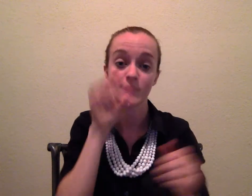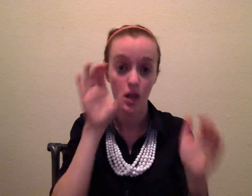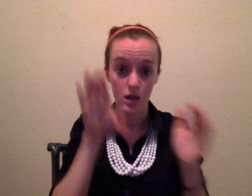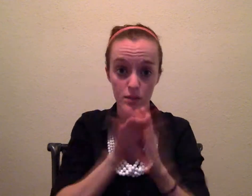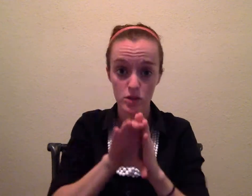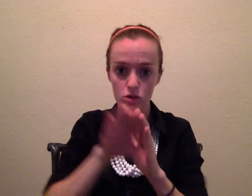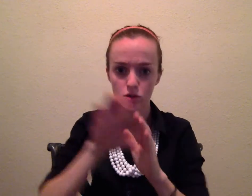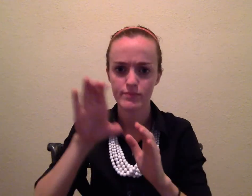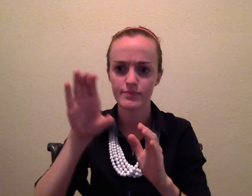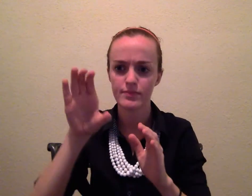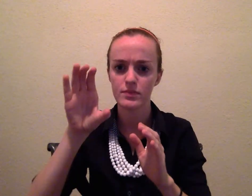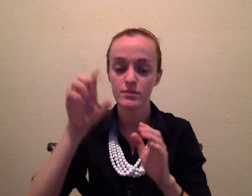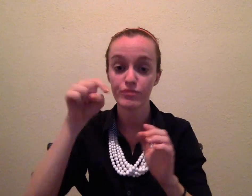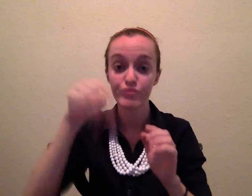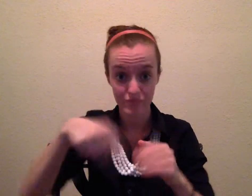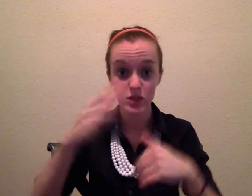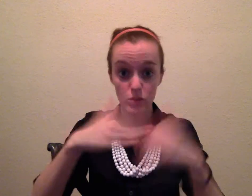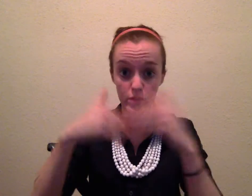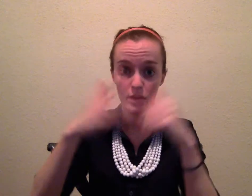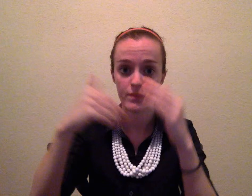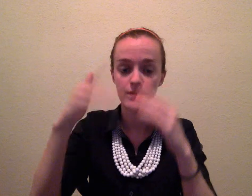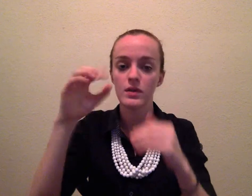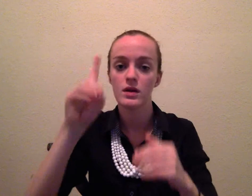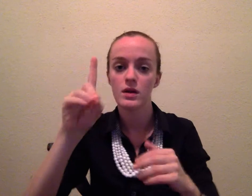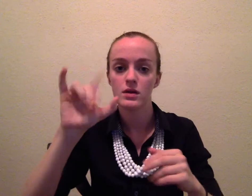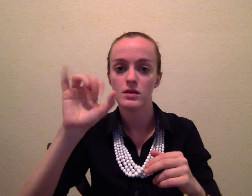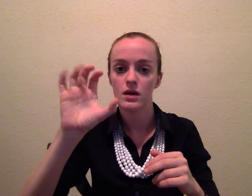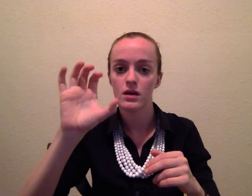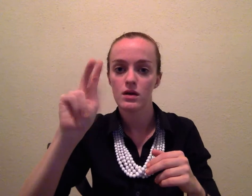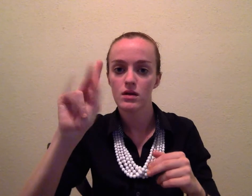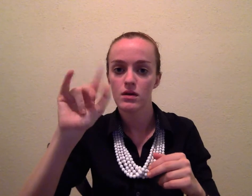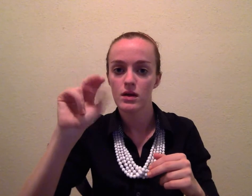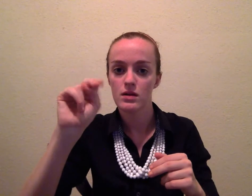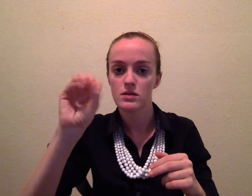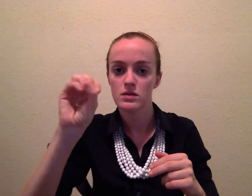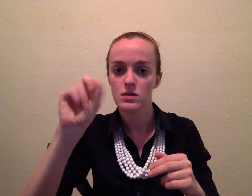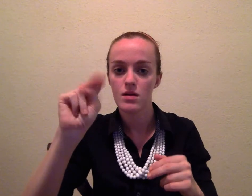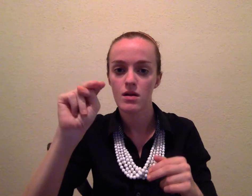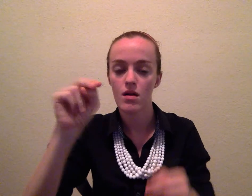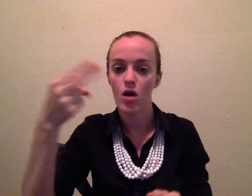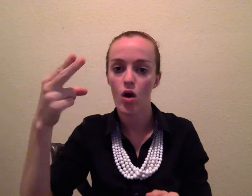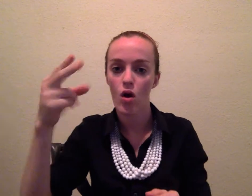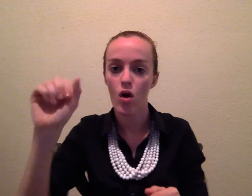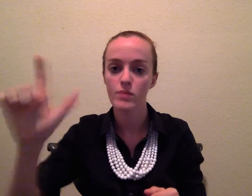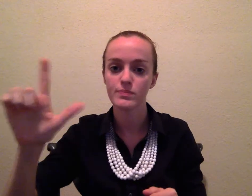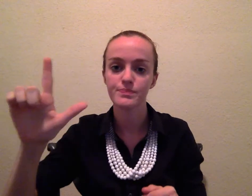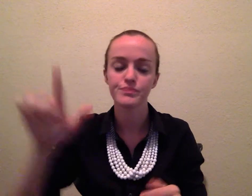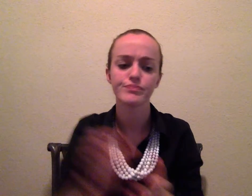now. You're probably into. When you approach the front of the building, there are two steps to enter the